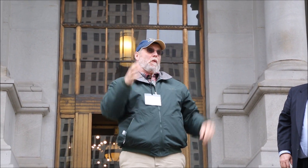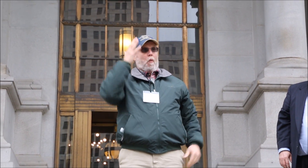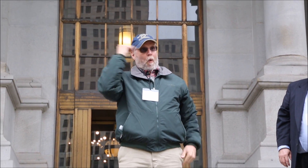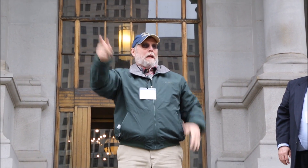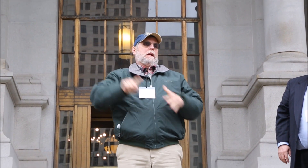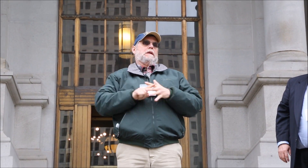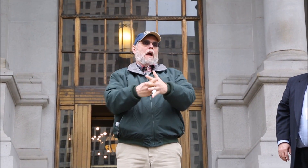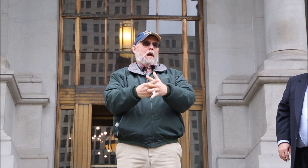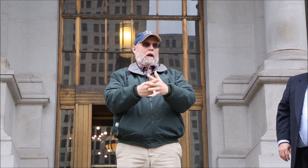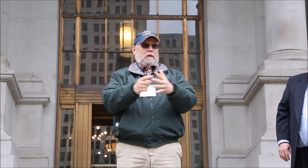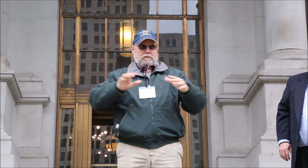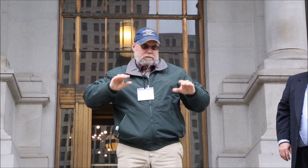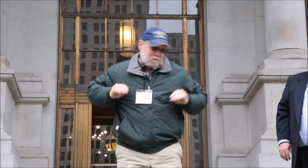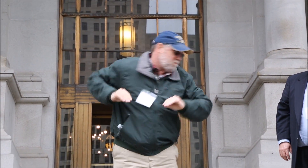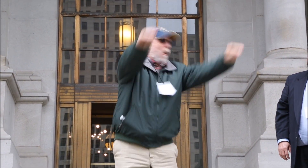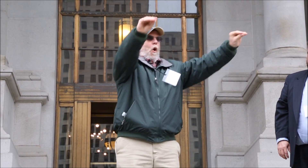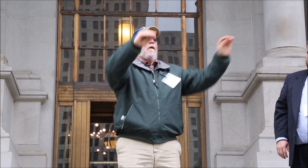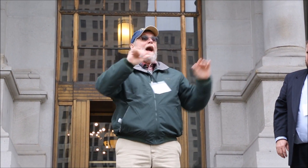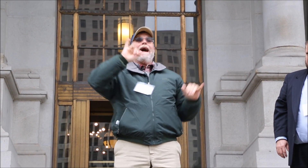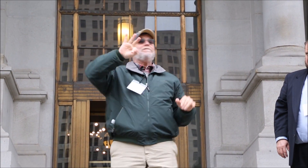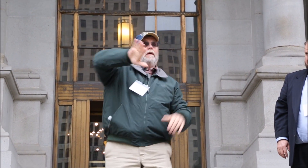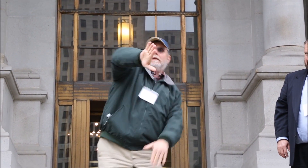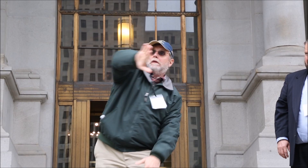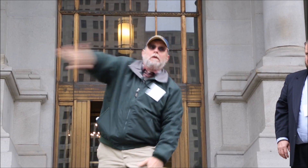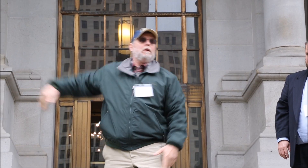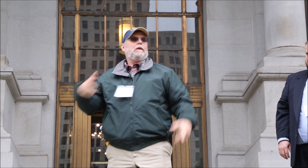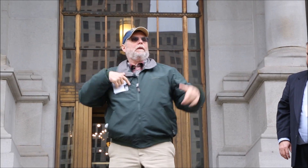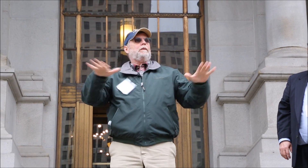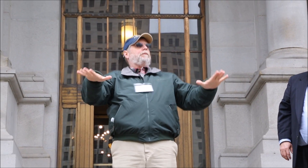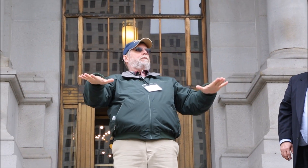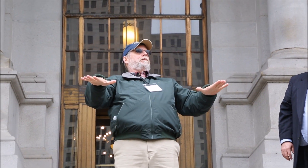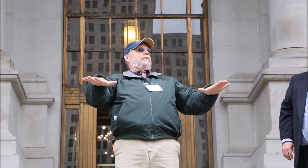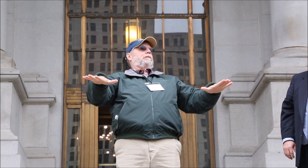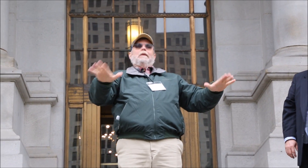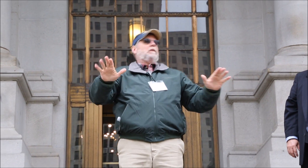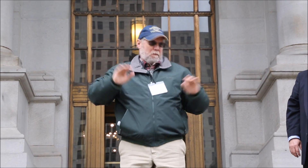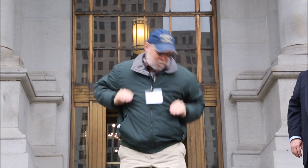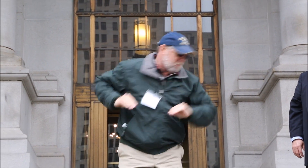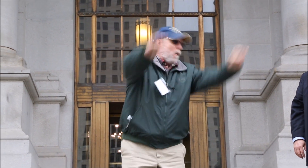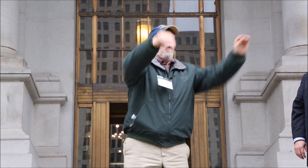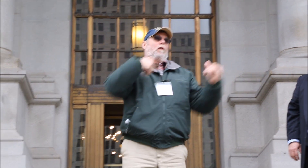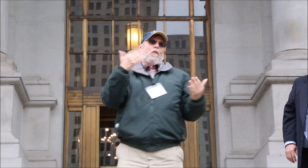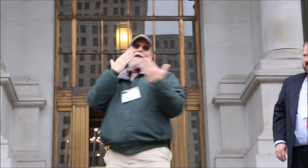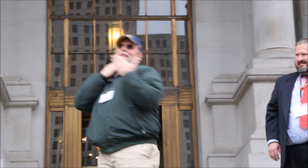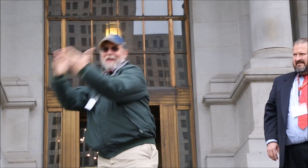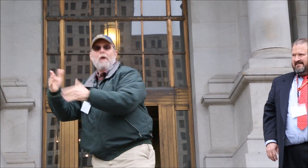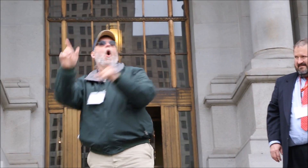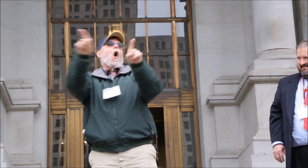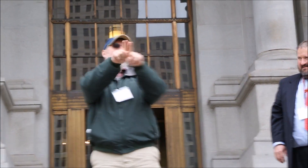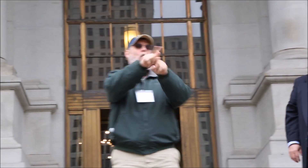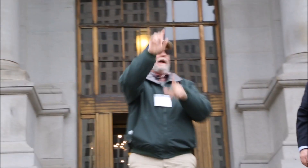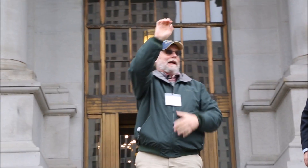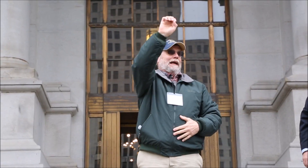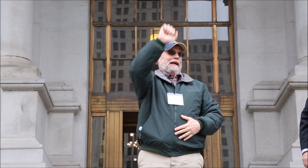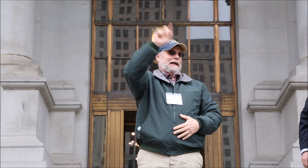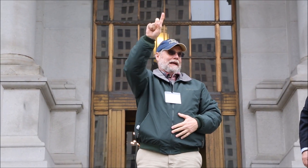are capable people, of course. Come on. We have struggled for too long. Enough is enough, and we are here to say we